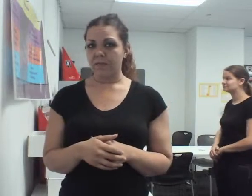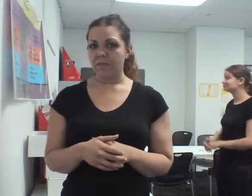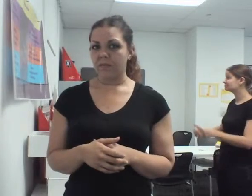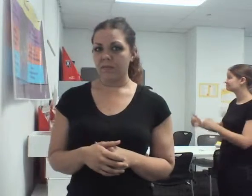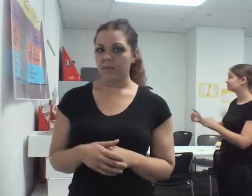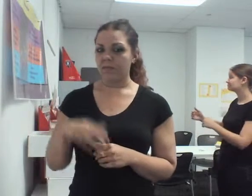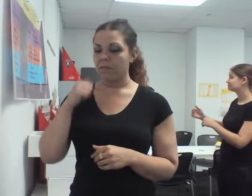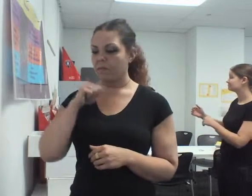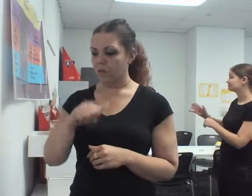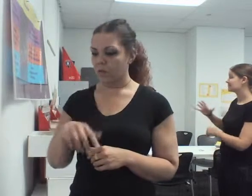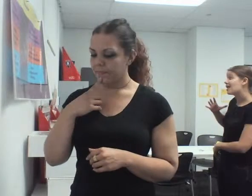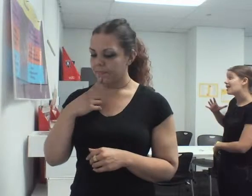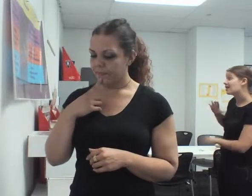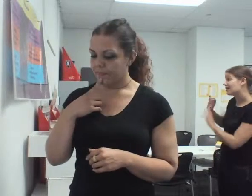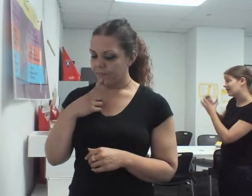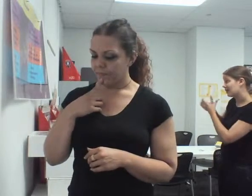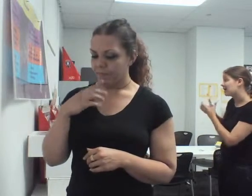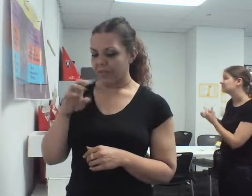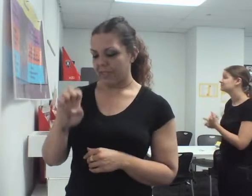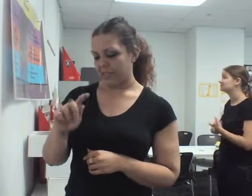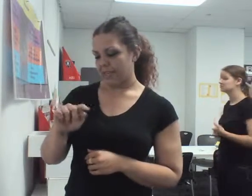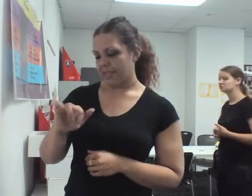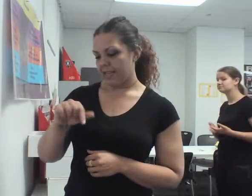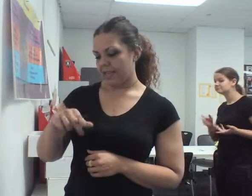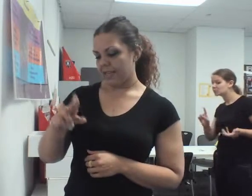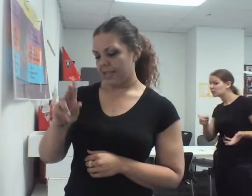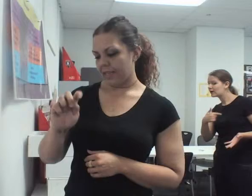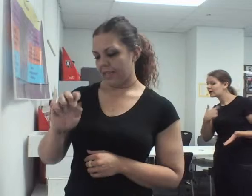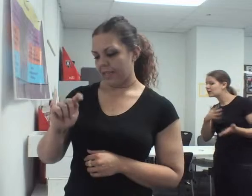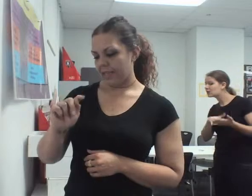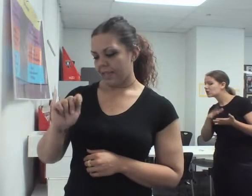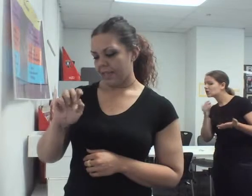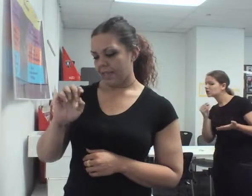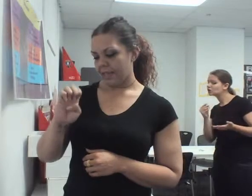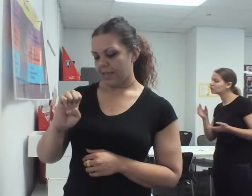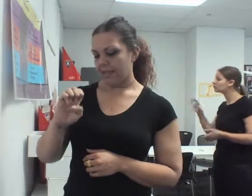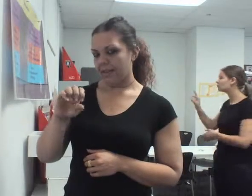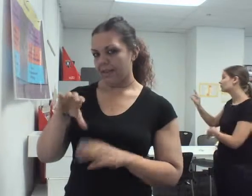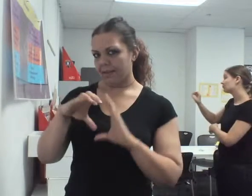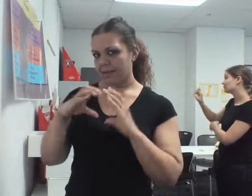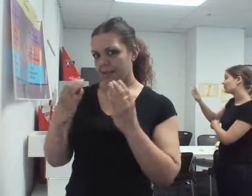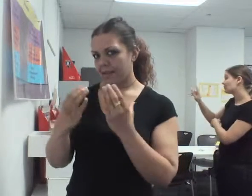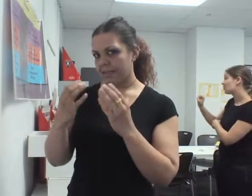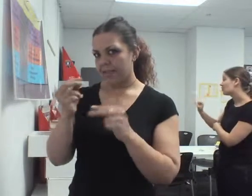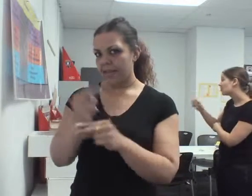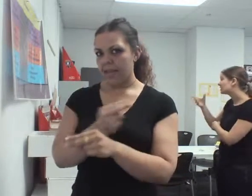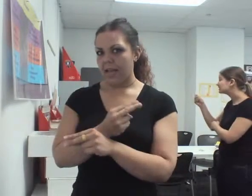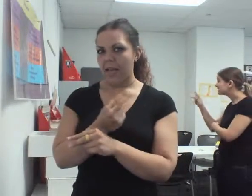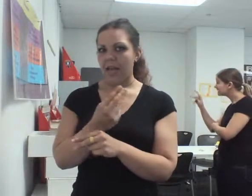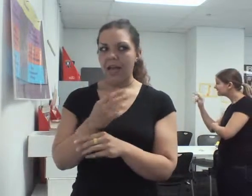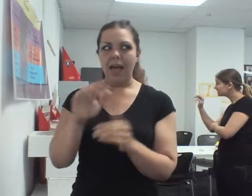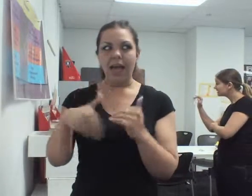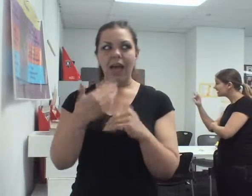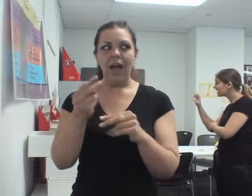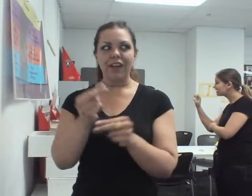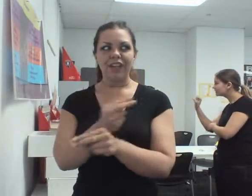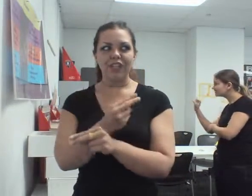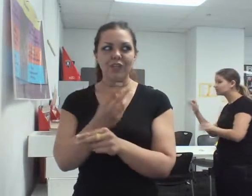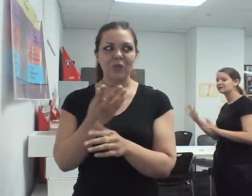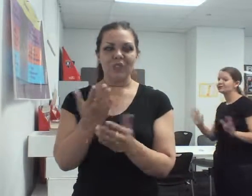Etiquette class. Where I learned how to use forks and knives. Forks and knives are examples. Cutlery.